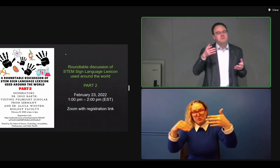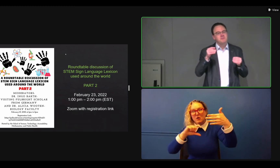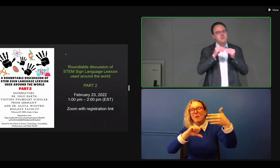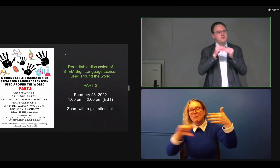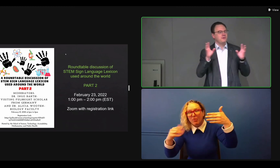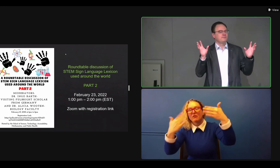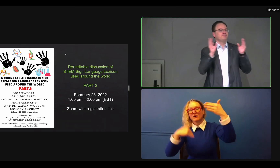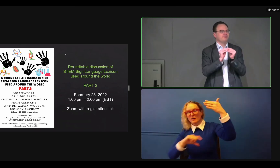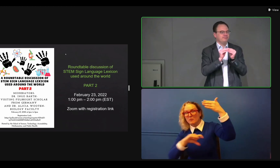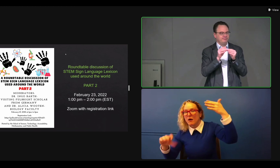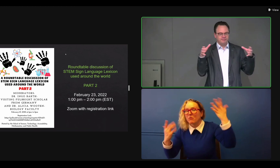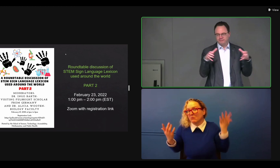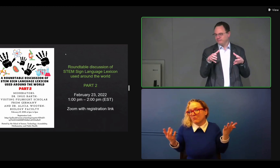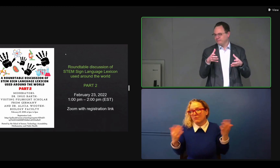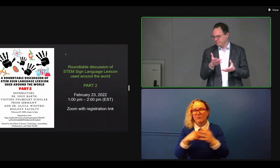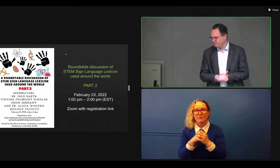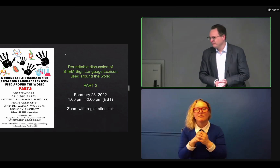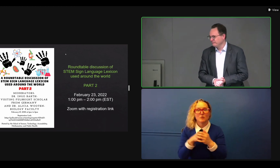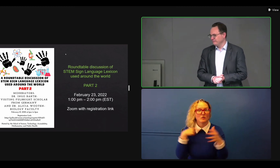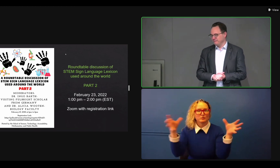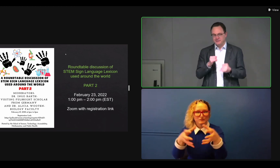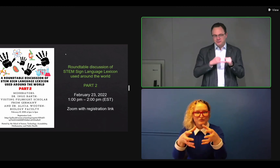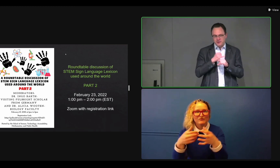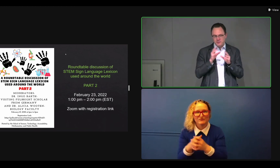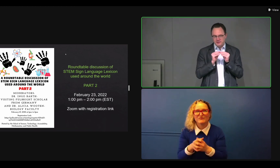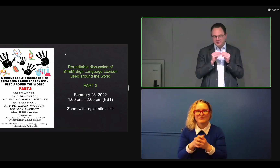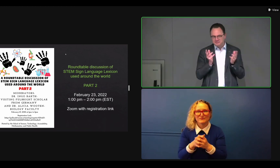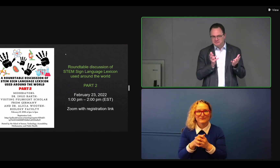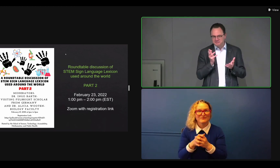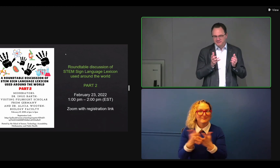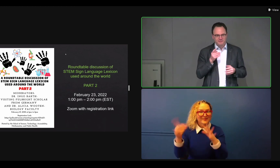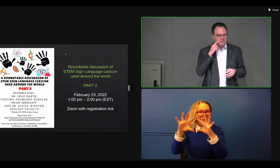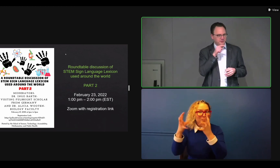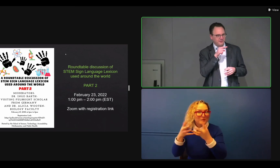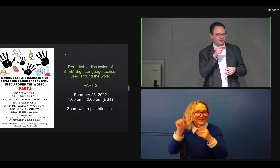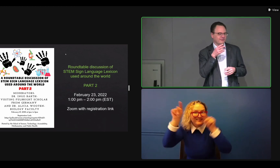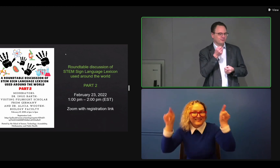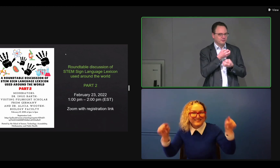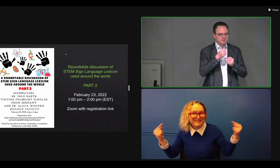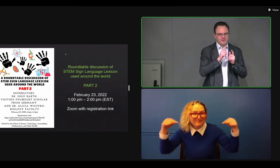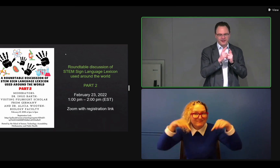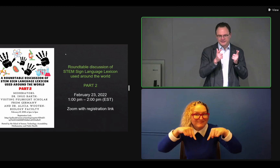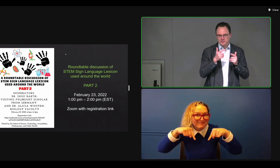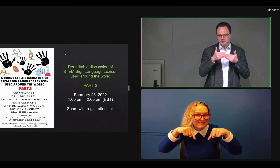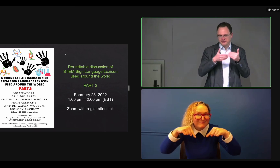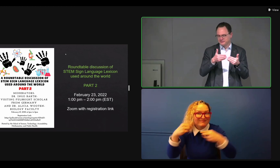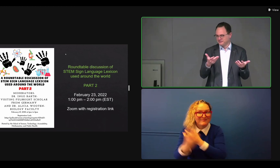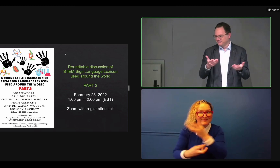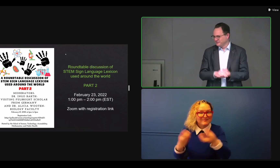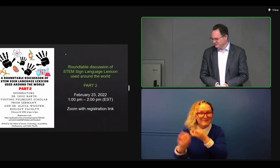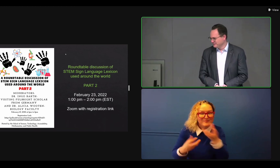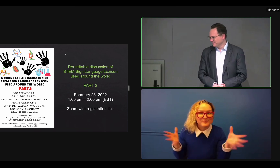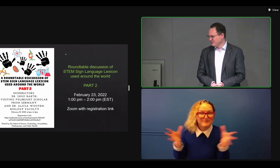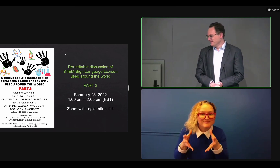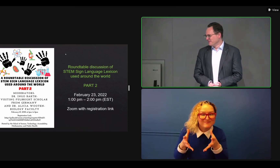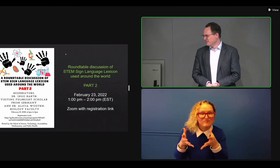this type of work, you'll join us there. And we'll have more of these types of meetings in the future. And maybe this